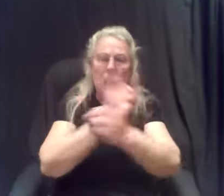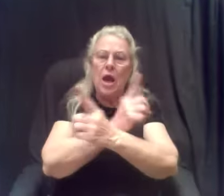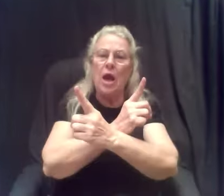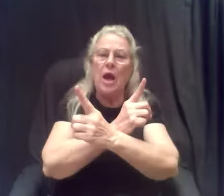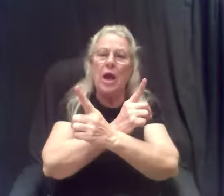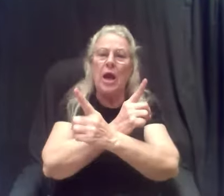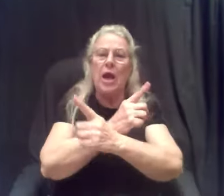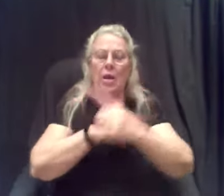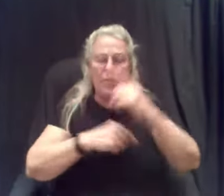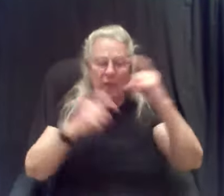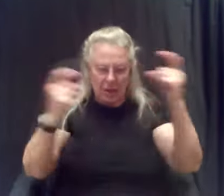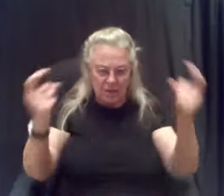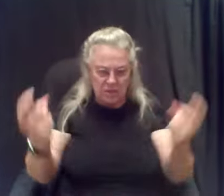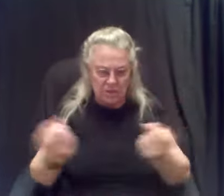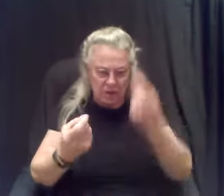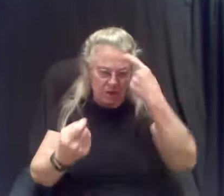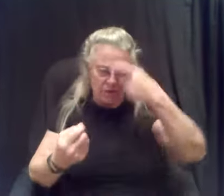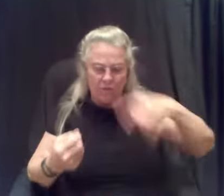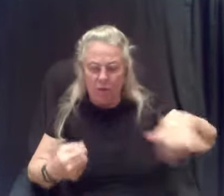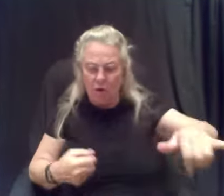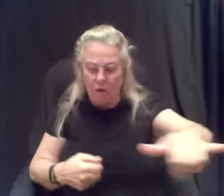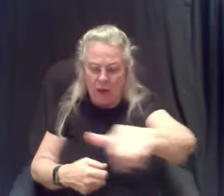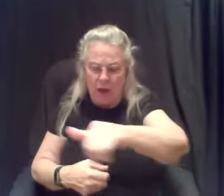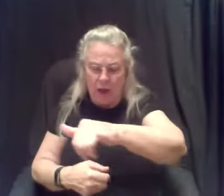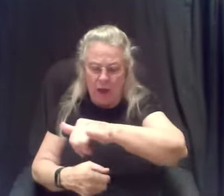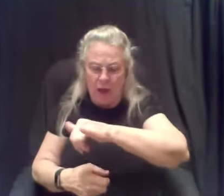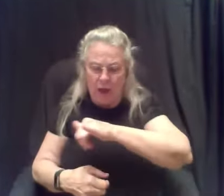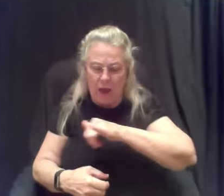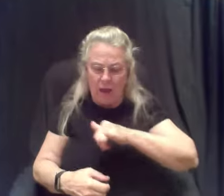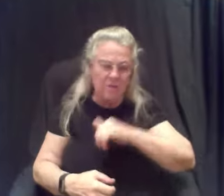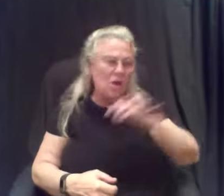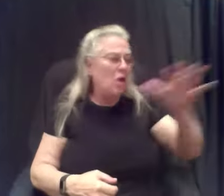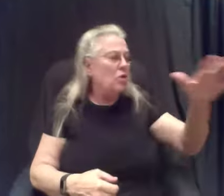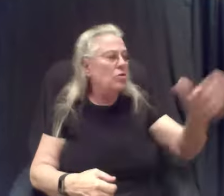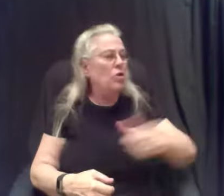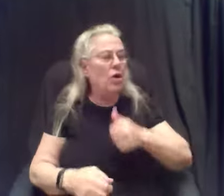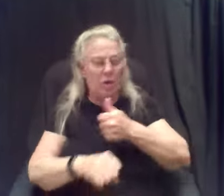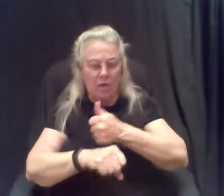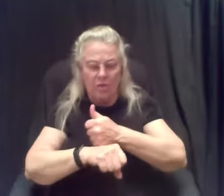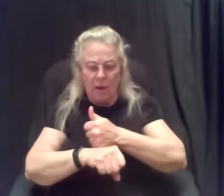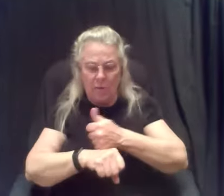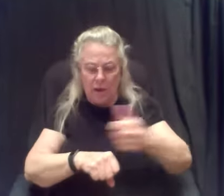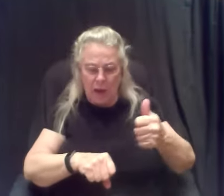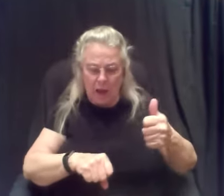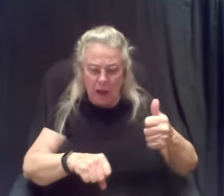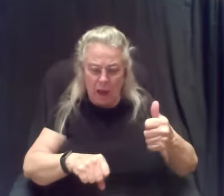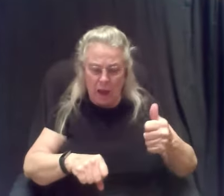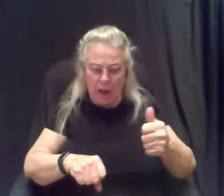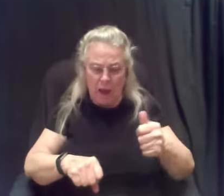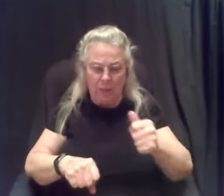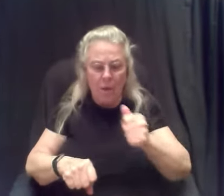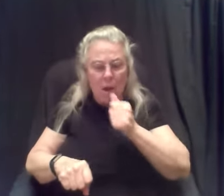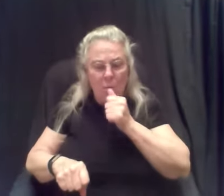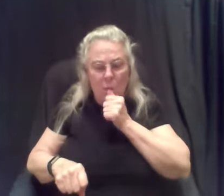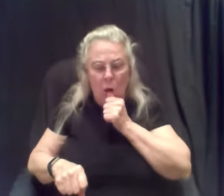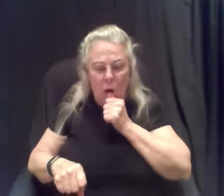sin for us, took the blame, bore